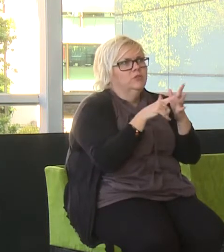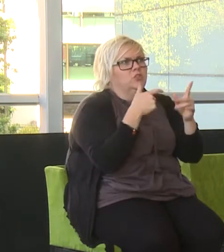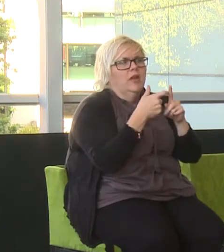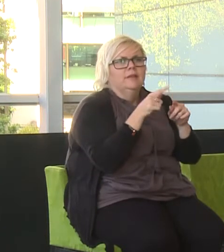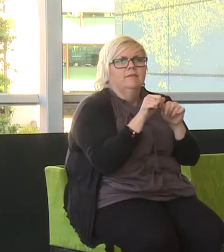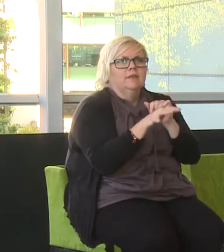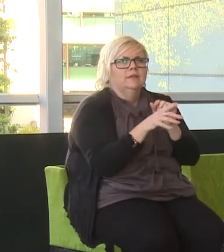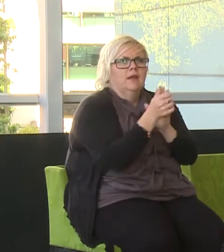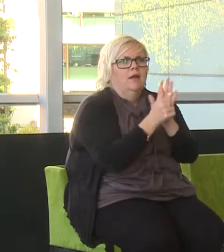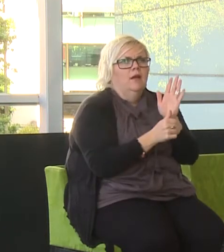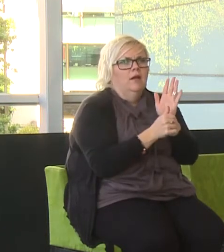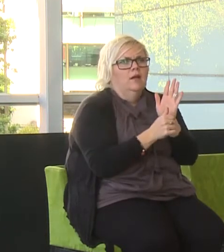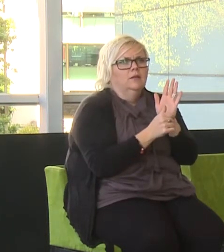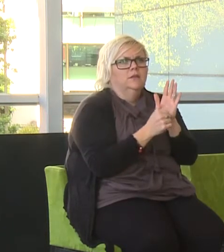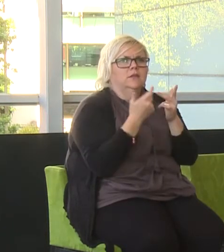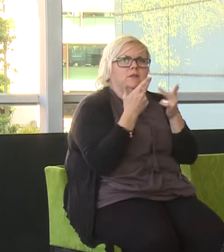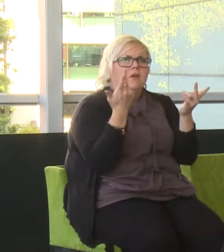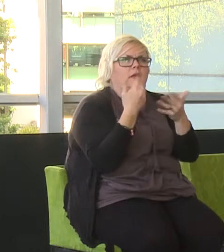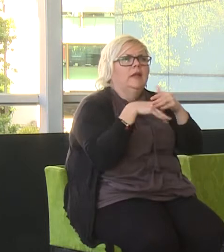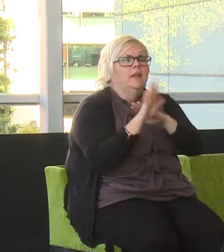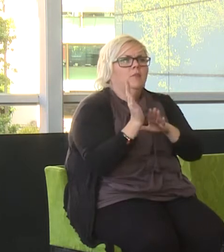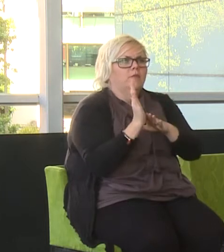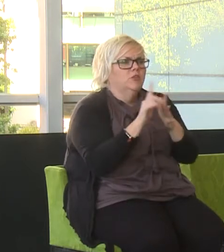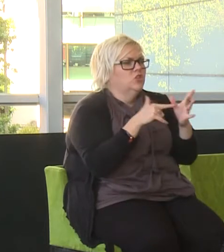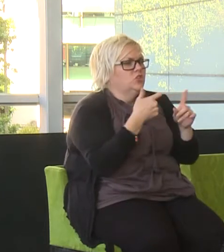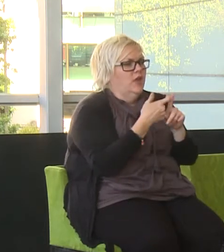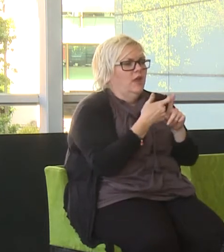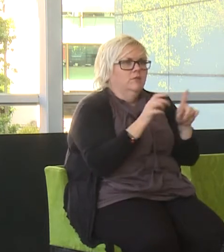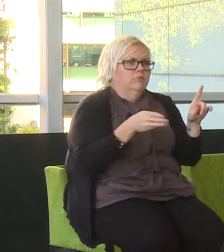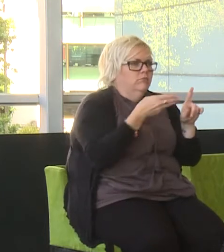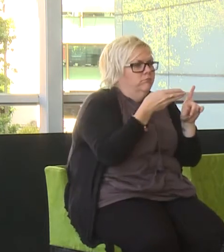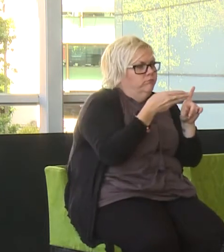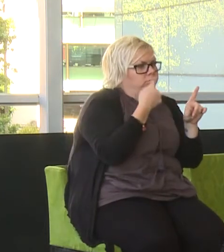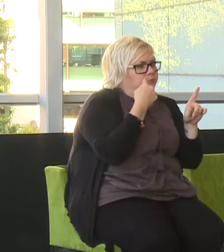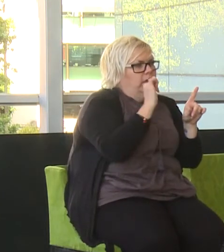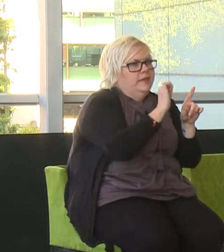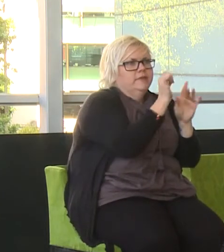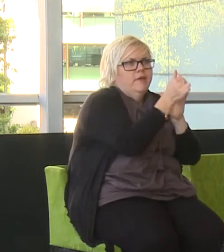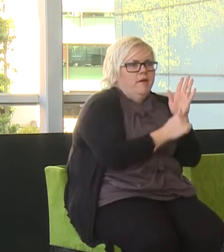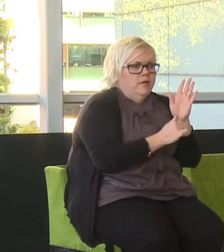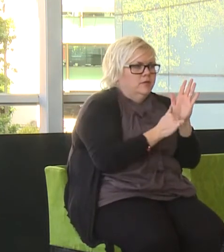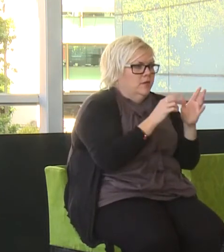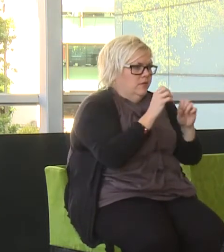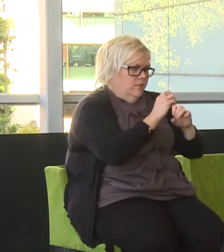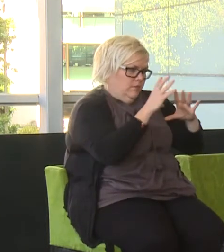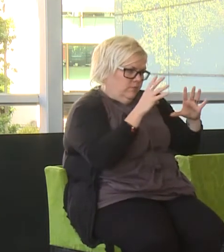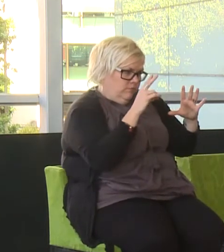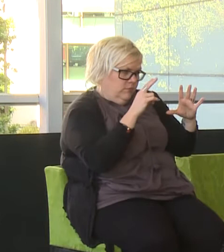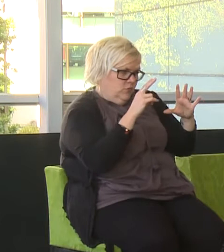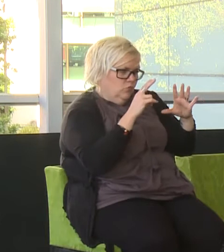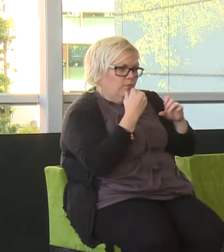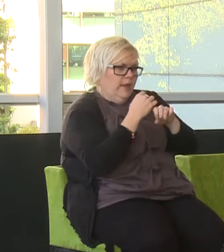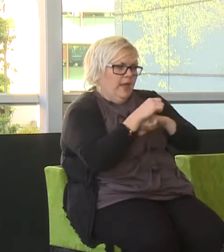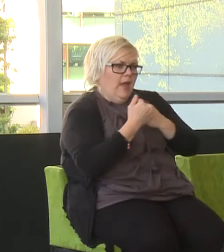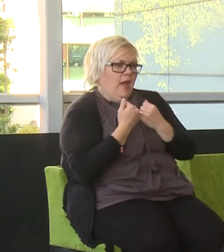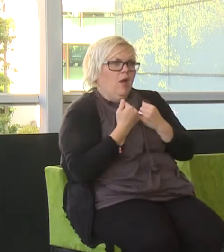art. So Jack Kirby was very much our key reference in developing the props for Thor of